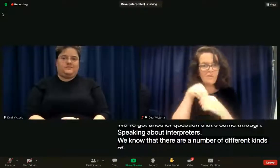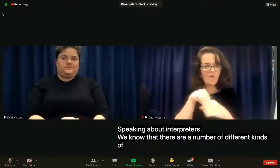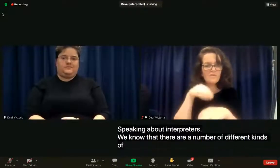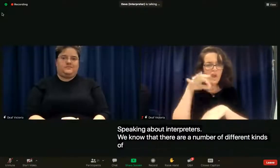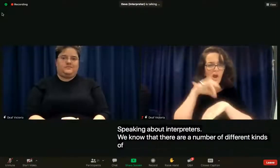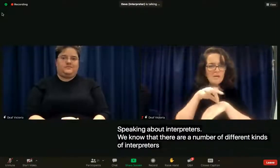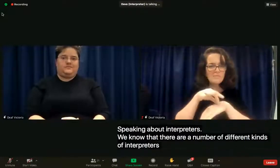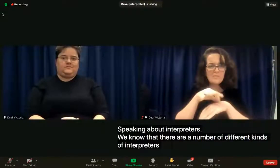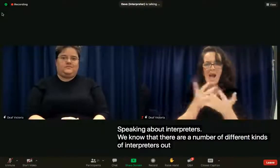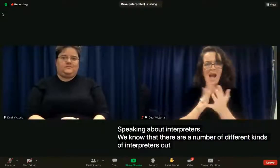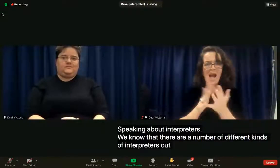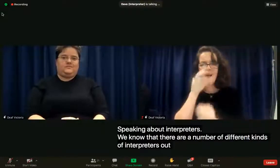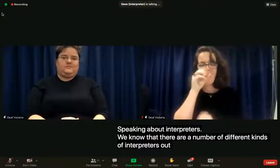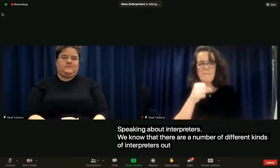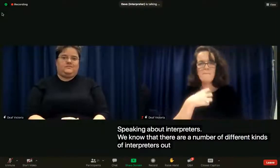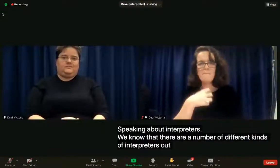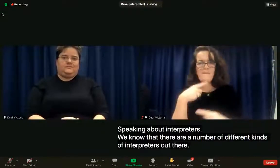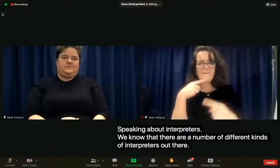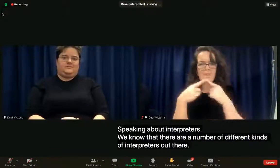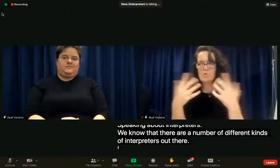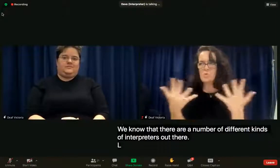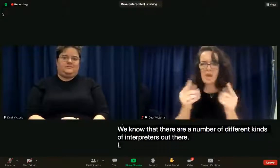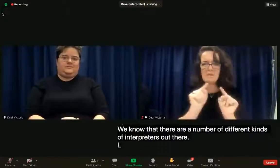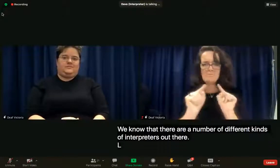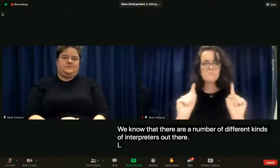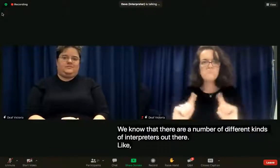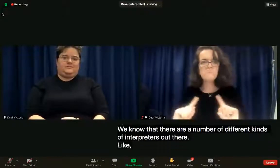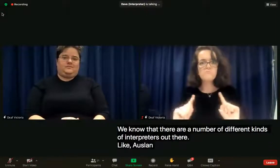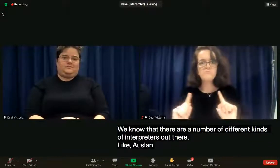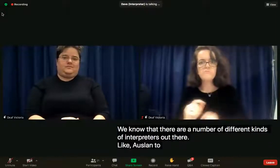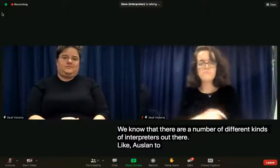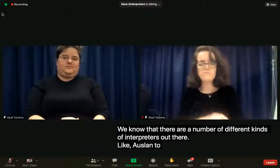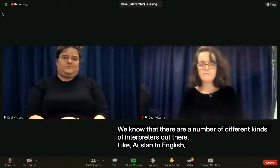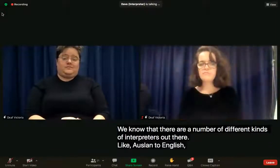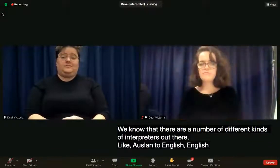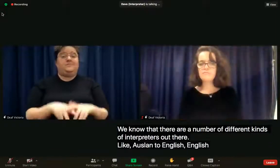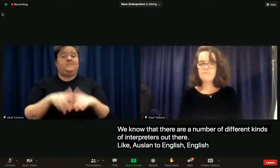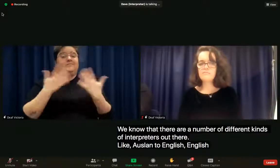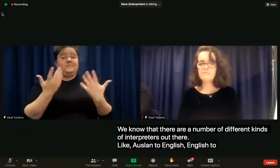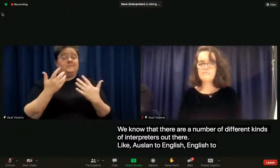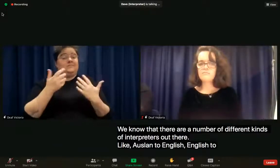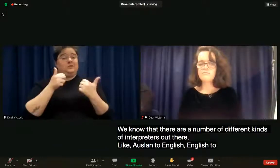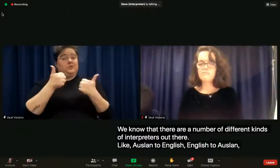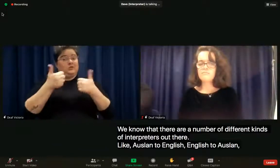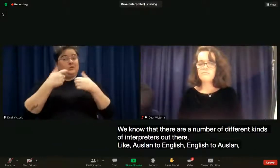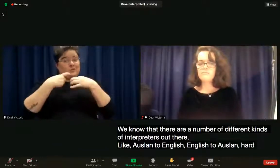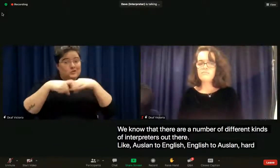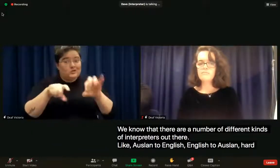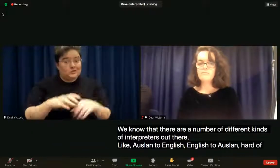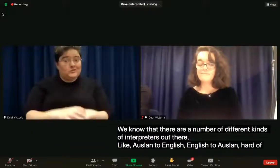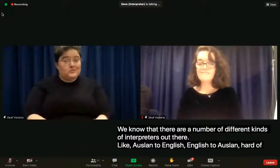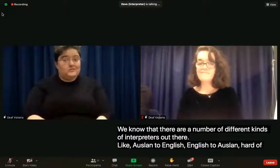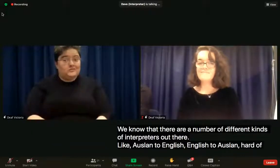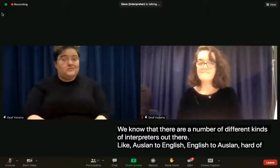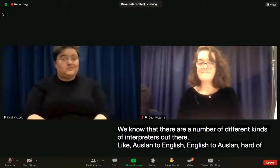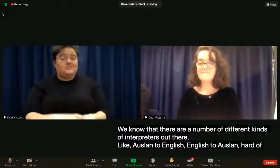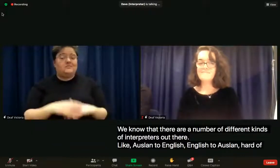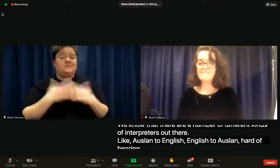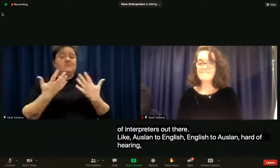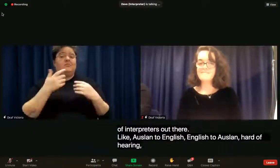like Auslan to English, English to Auslan, hard of hearing, tactile interpreting. So deaf interpreters are out there as well. Can you